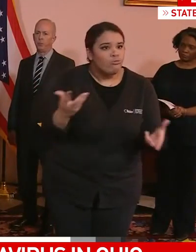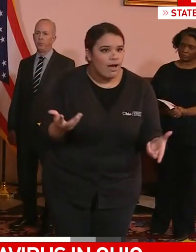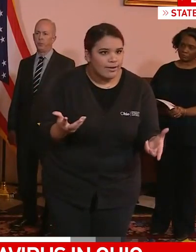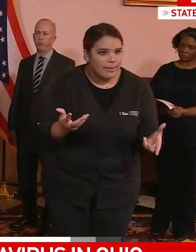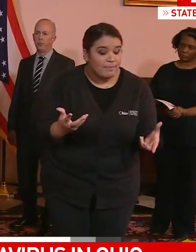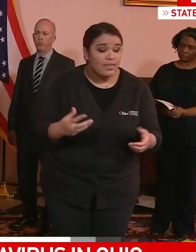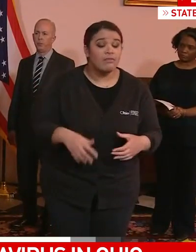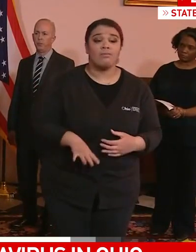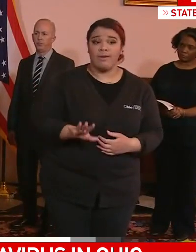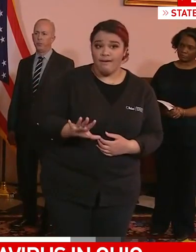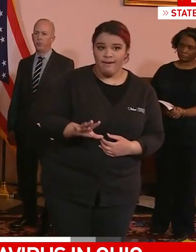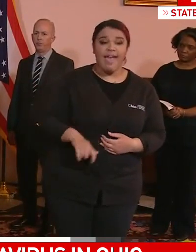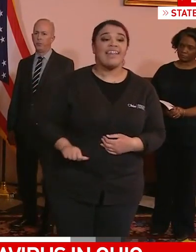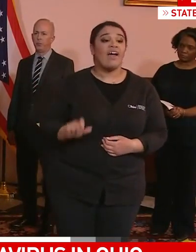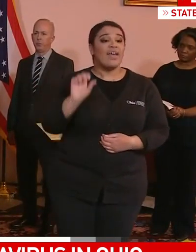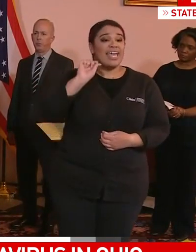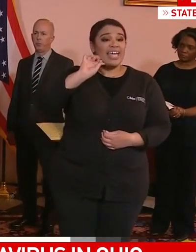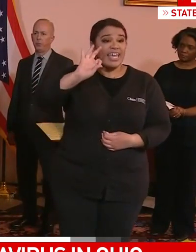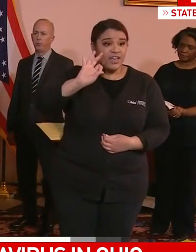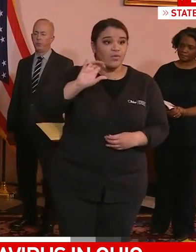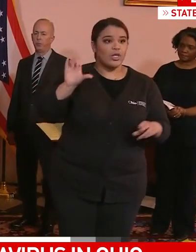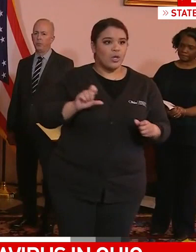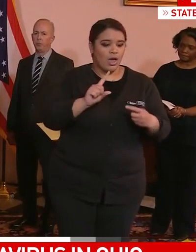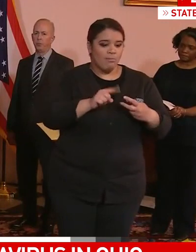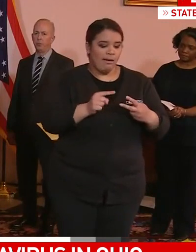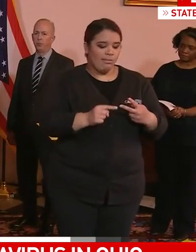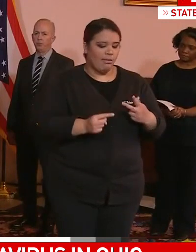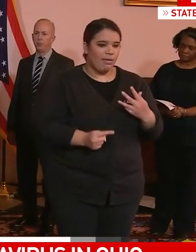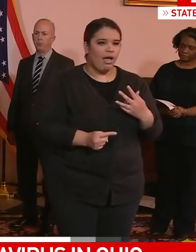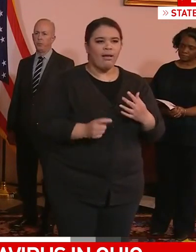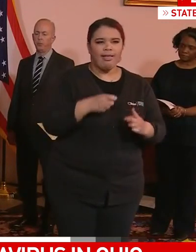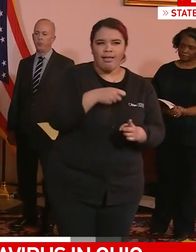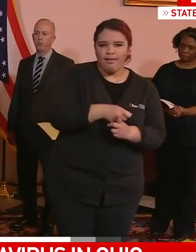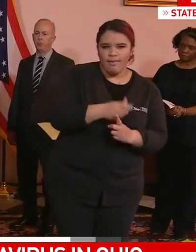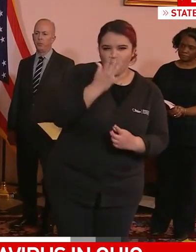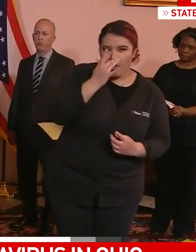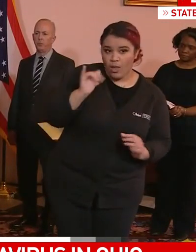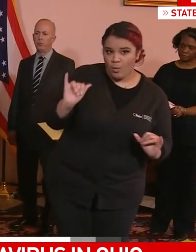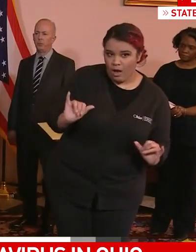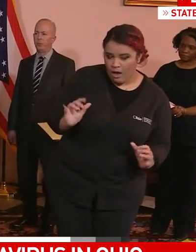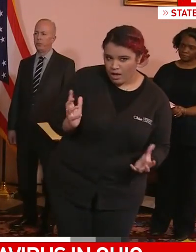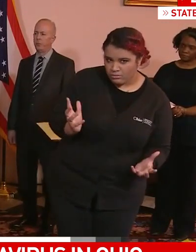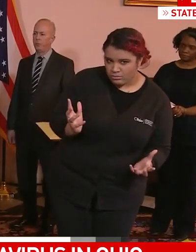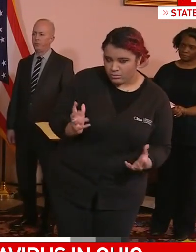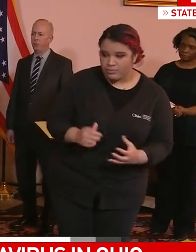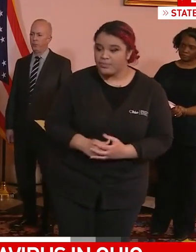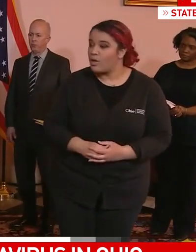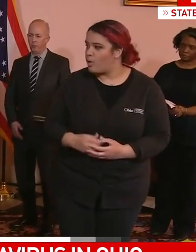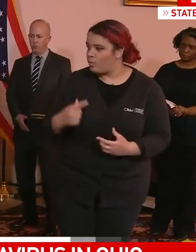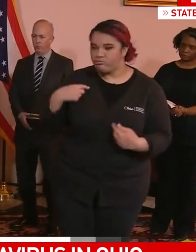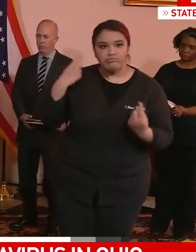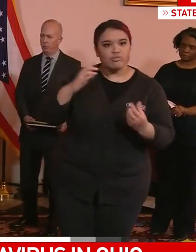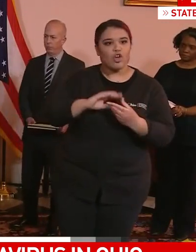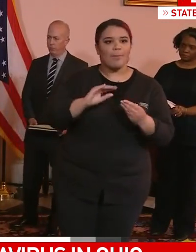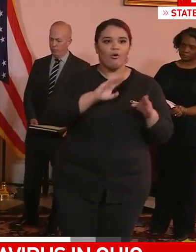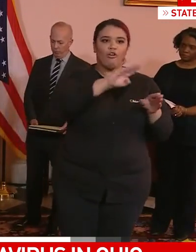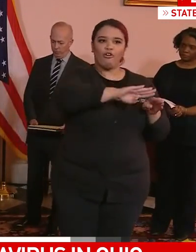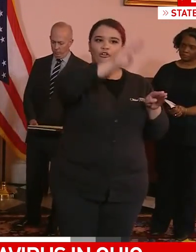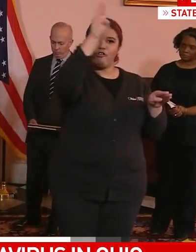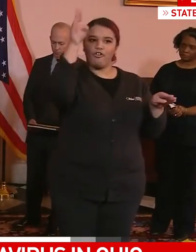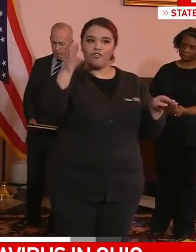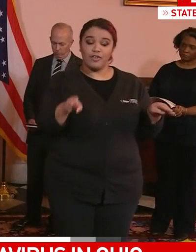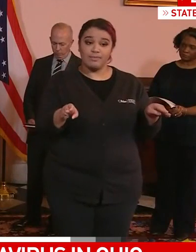why collectively it will make a difference. So we've always been talking about the curve. And if we